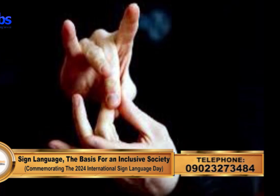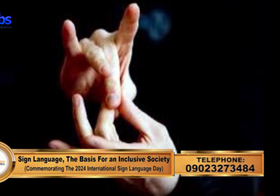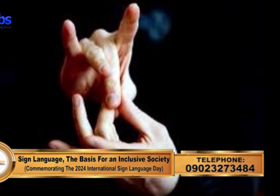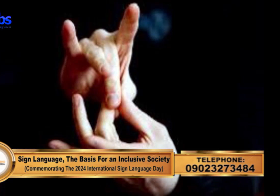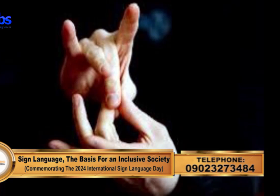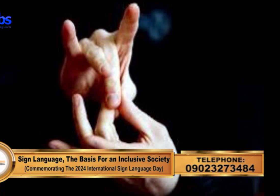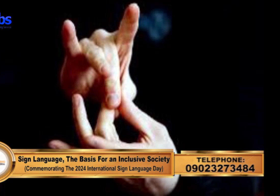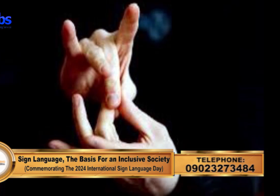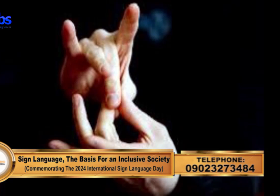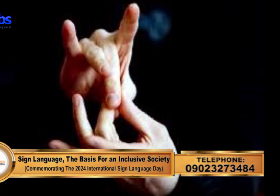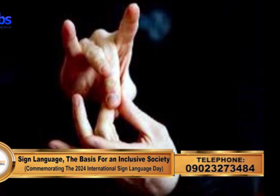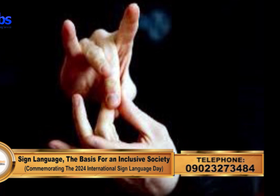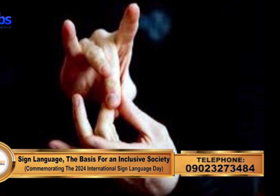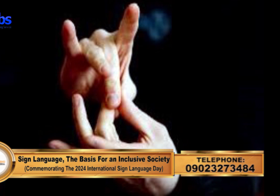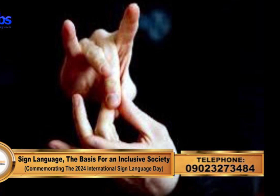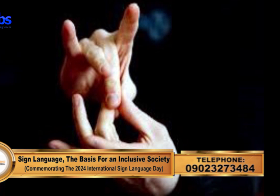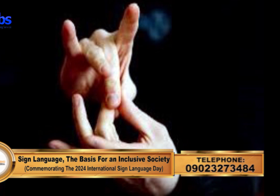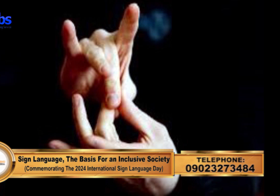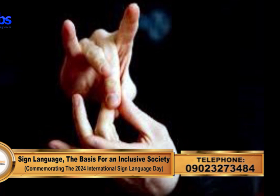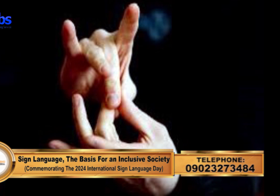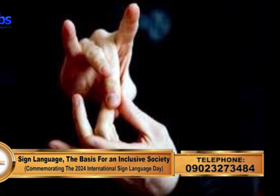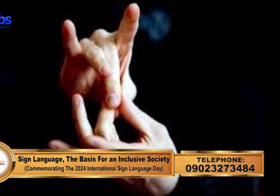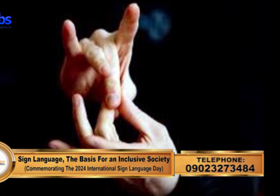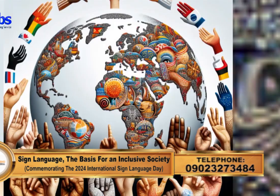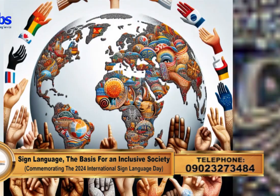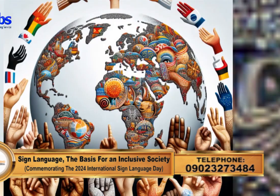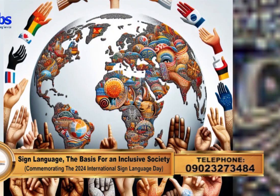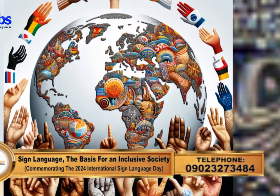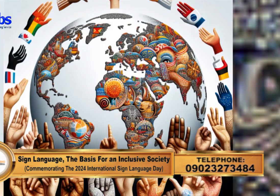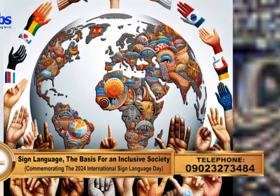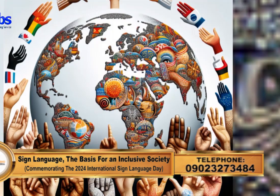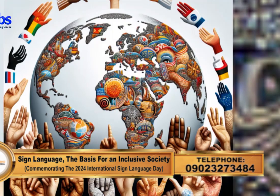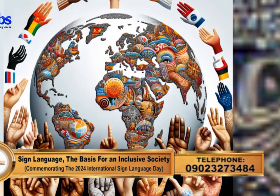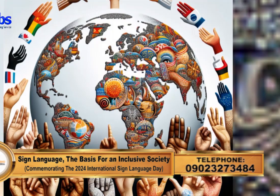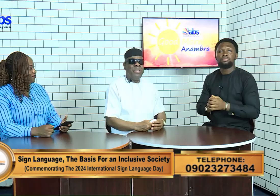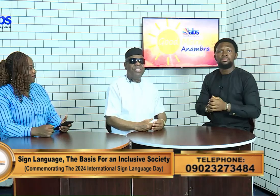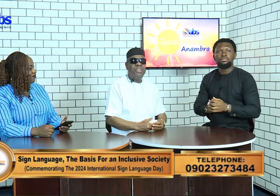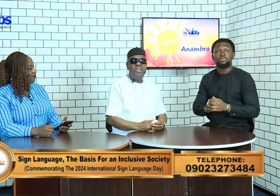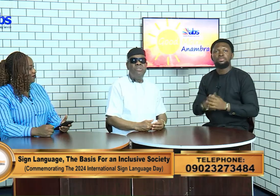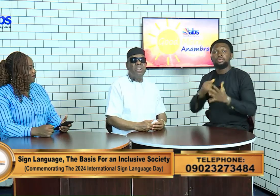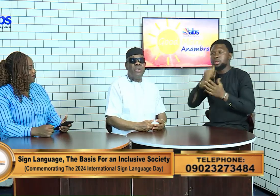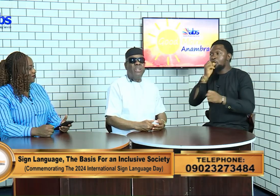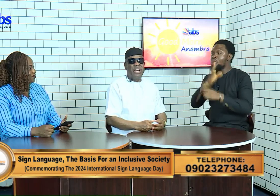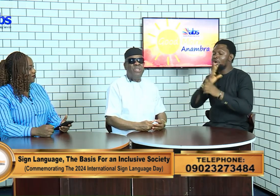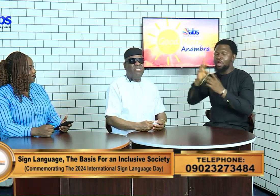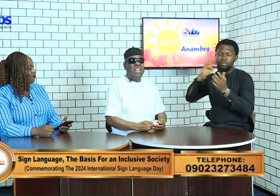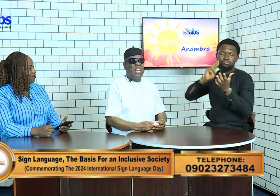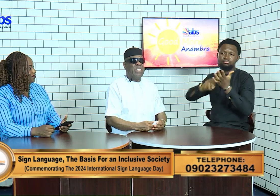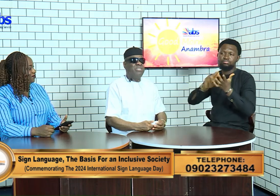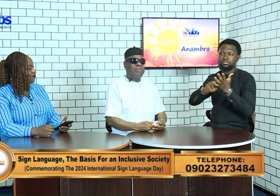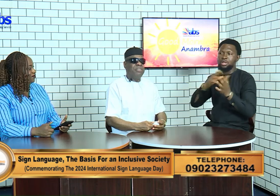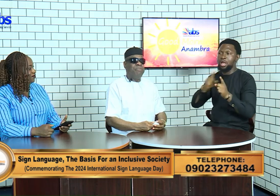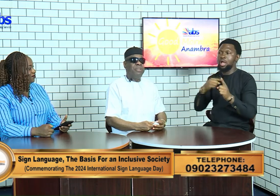and accepted. What would this look like? It's already universally recognized